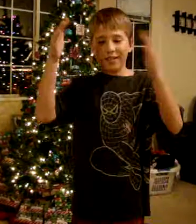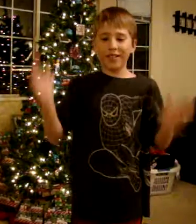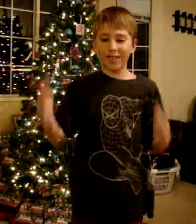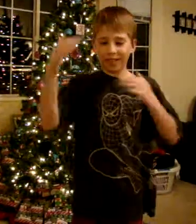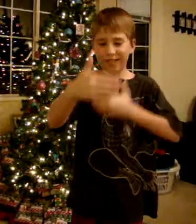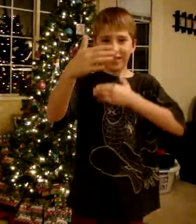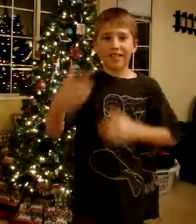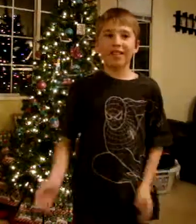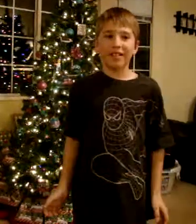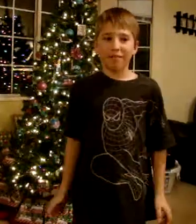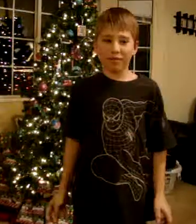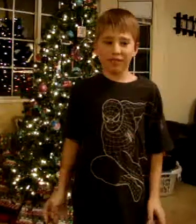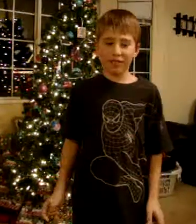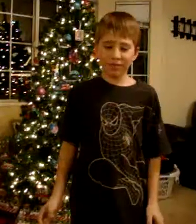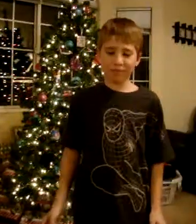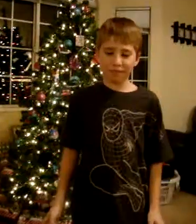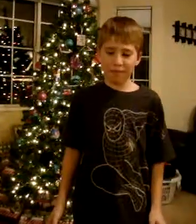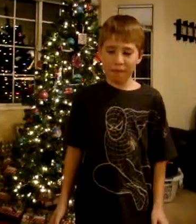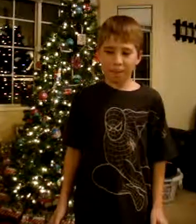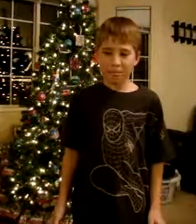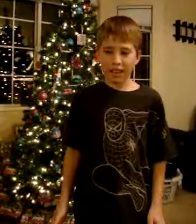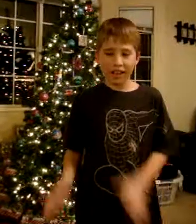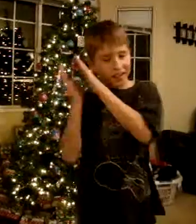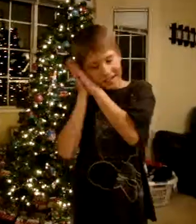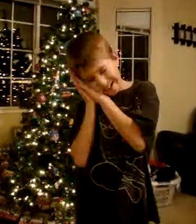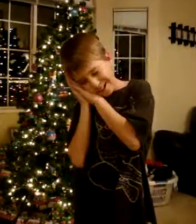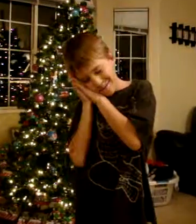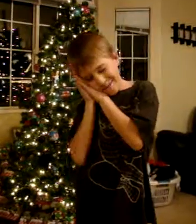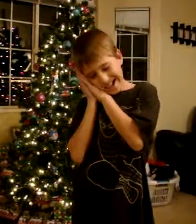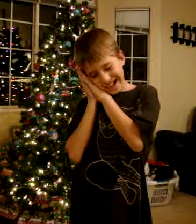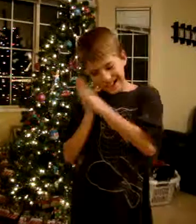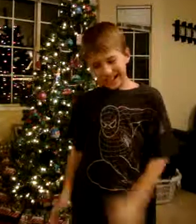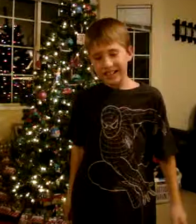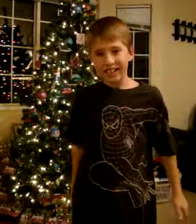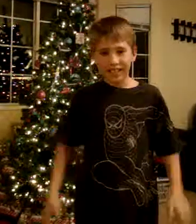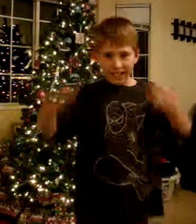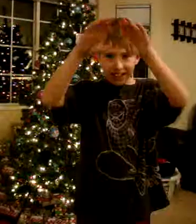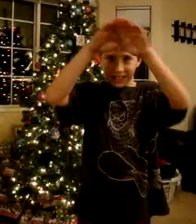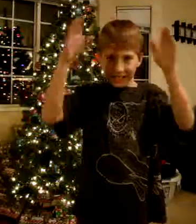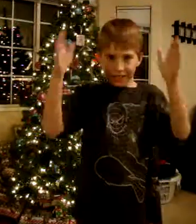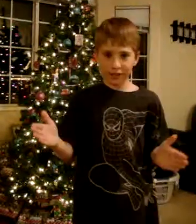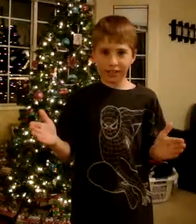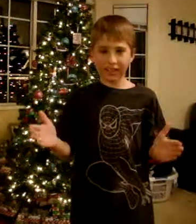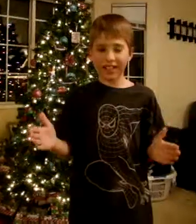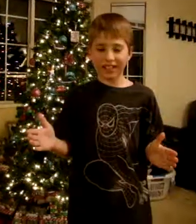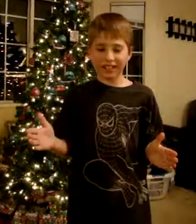Sleep. Sleep. Yep. Bedroom. Sleep. Very good. House. Very good.